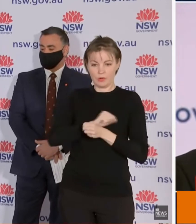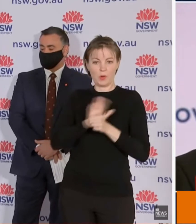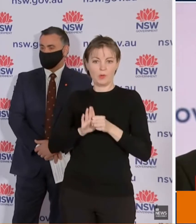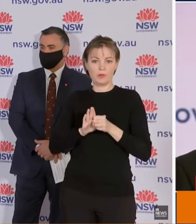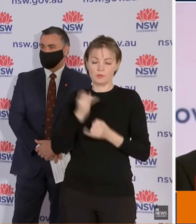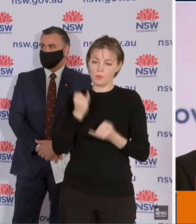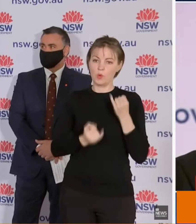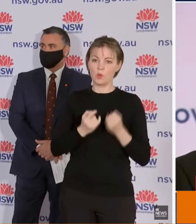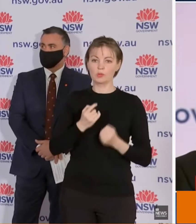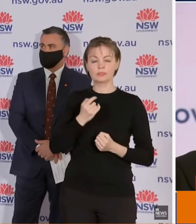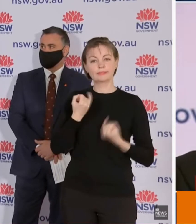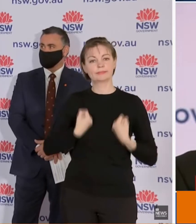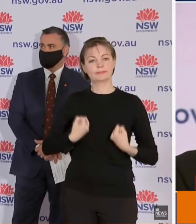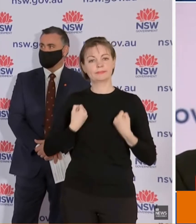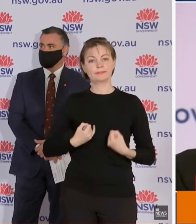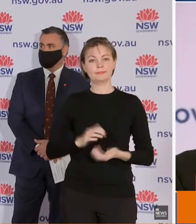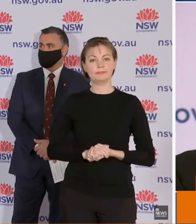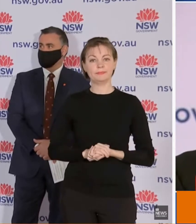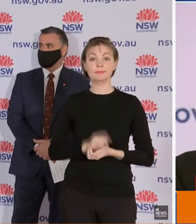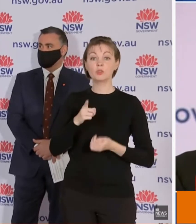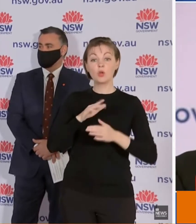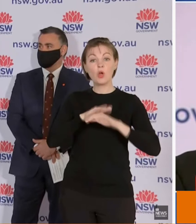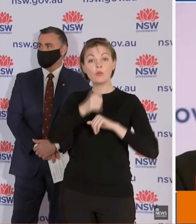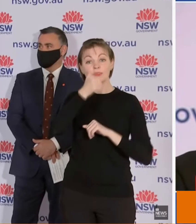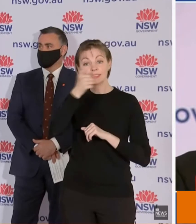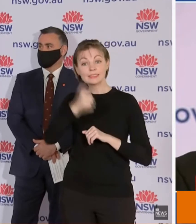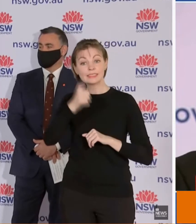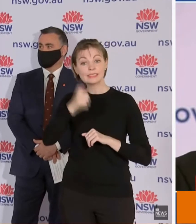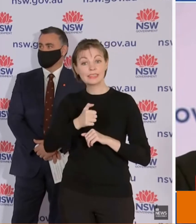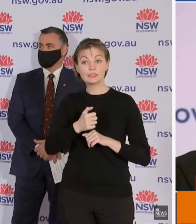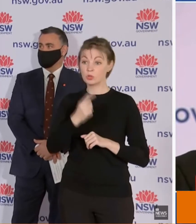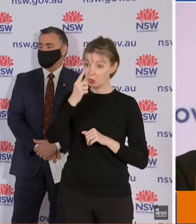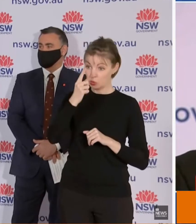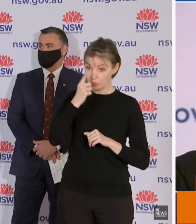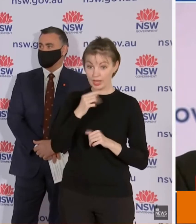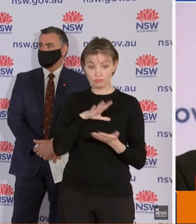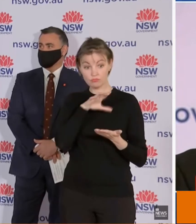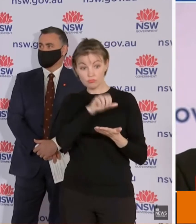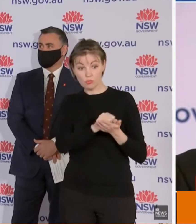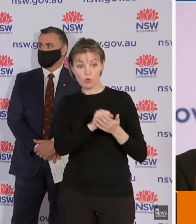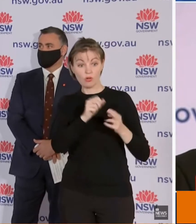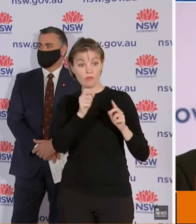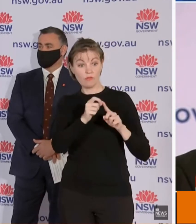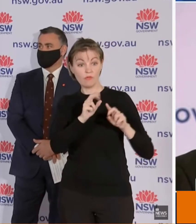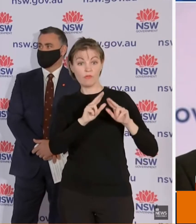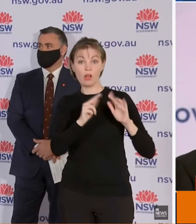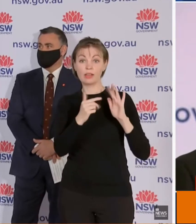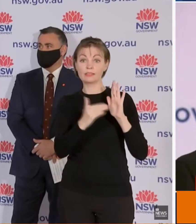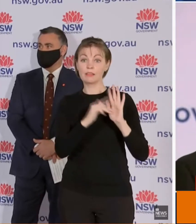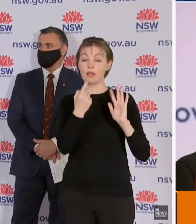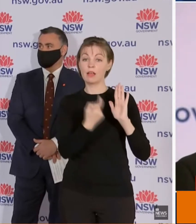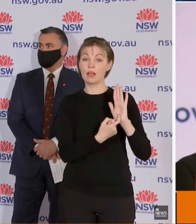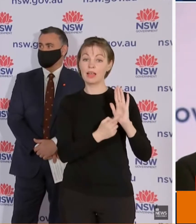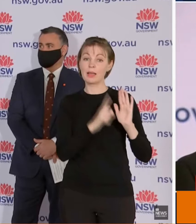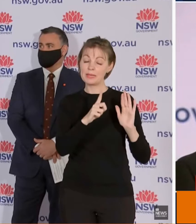you are over 16 and you can get the Pfizer, then of course look around. There are various opportunities on the booking systems, but also quite simply